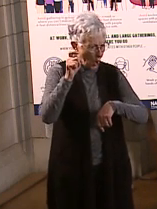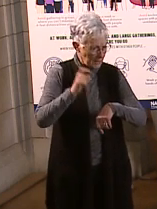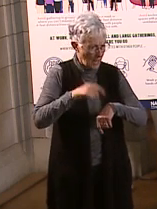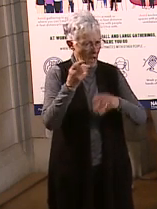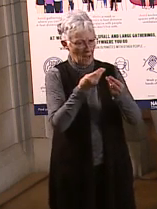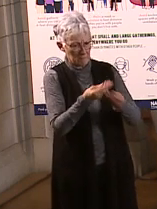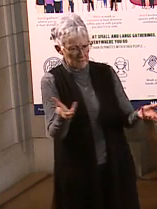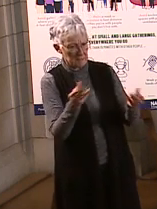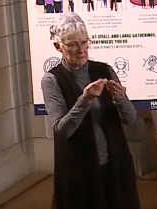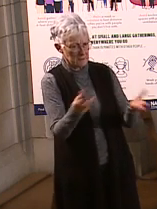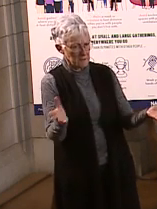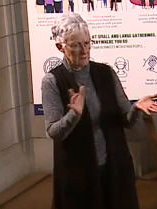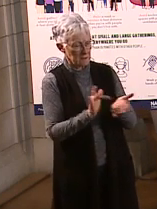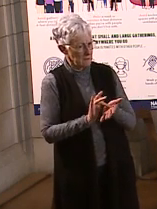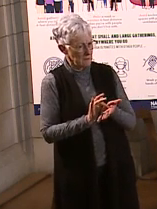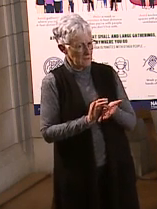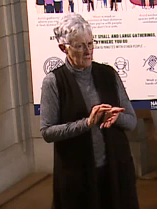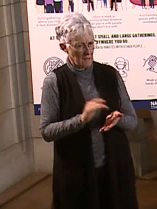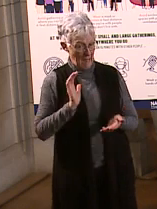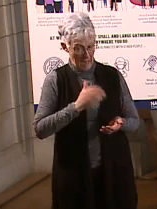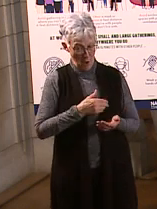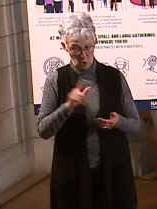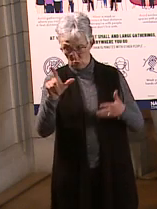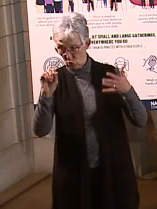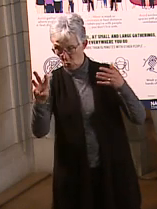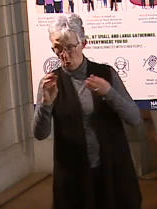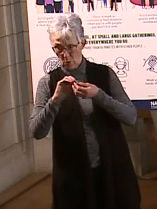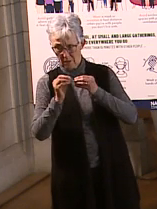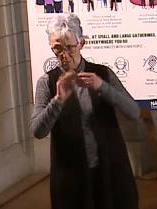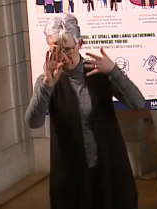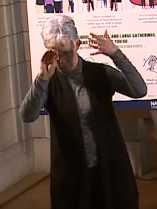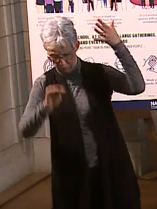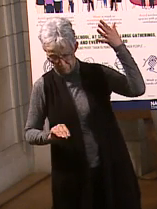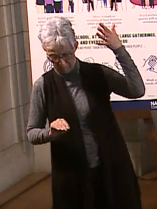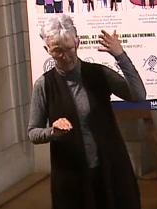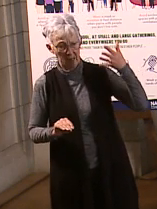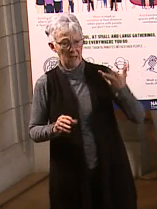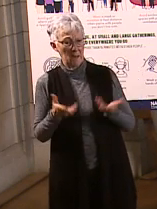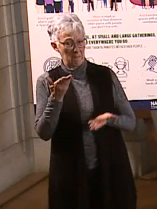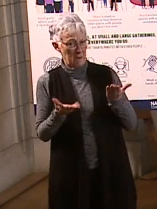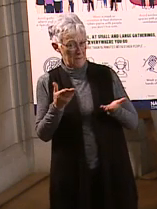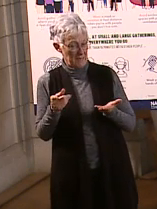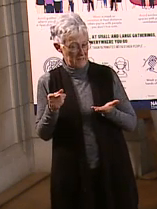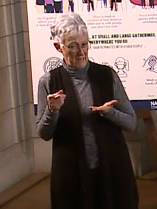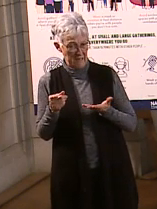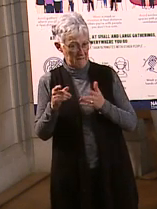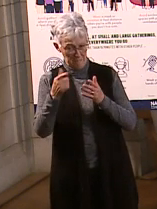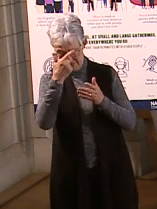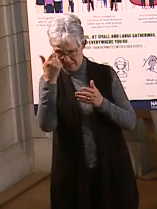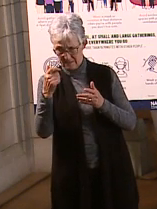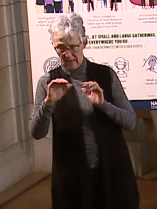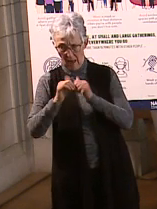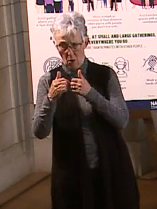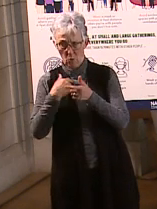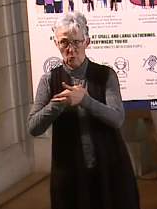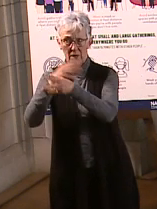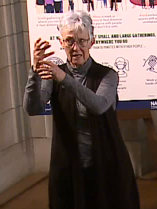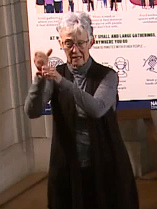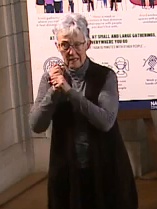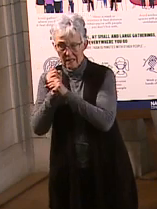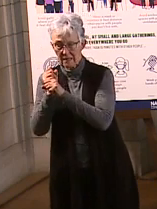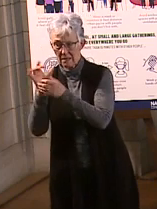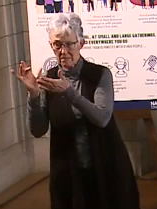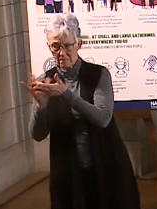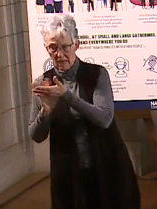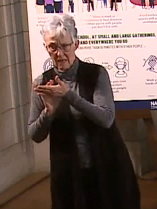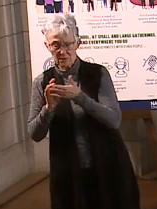Or is the low number in some way because of the 21 to 28 lag between doses? Or is it a function of the fact that most people have had time to get